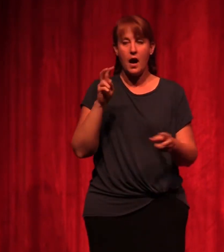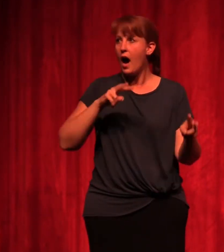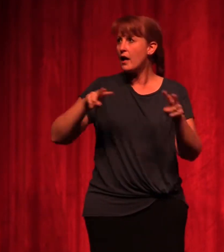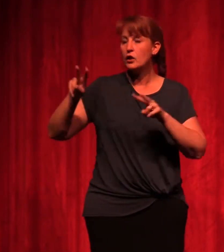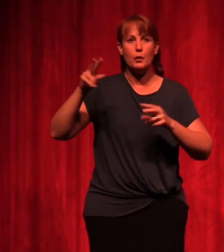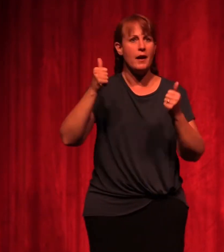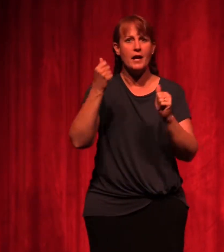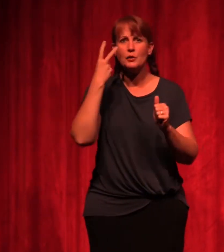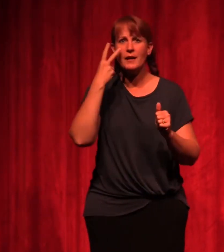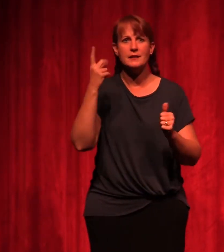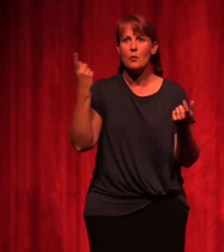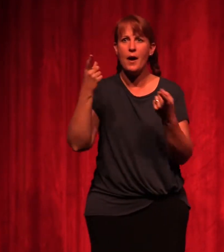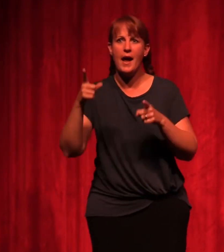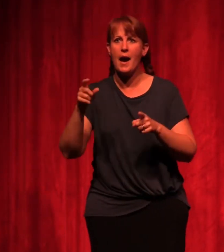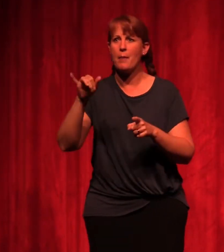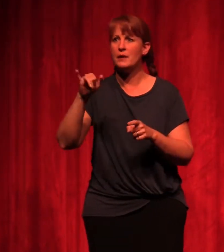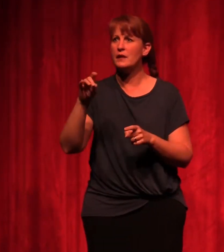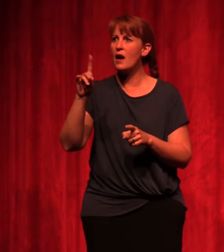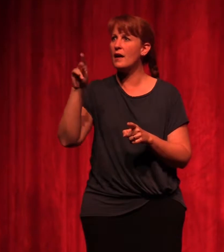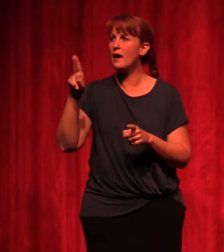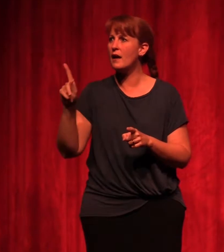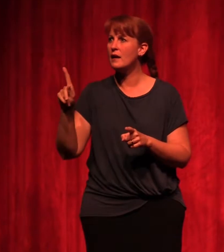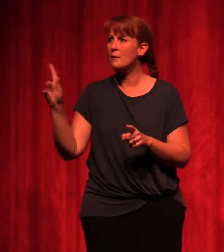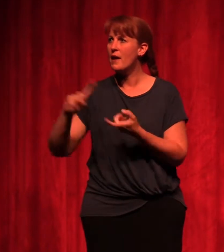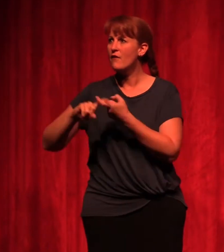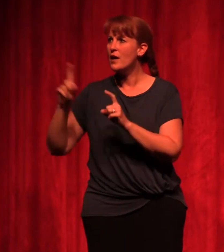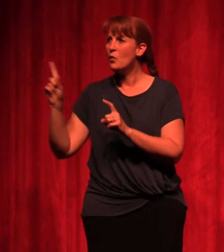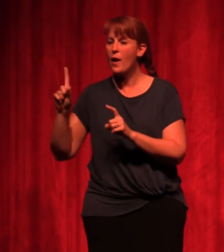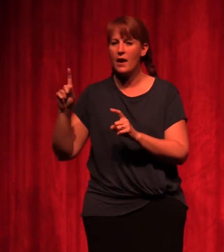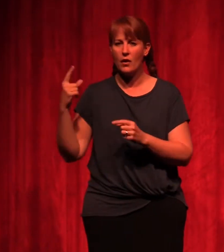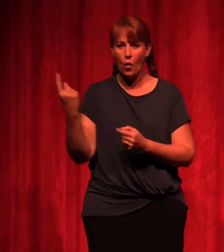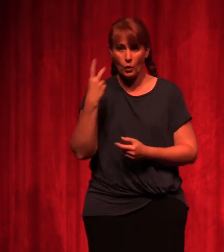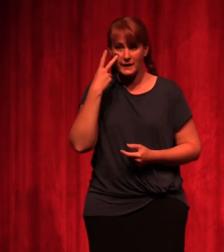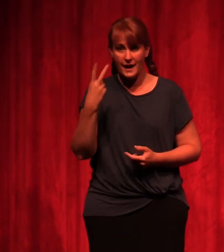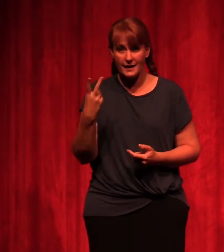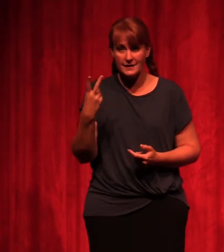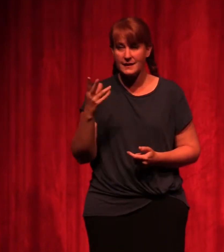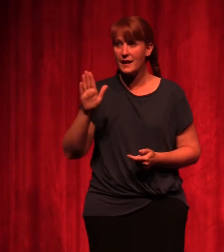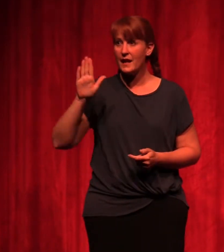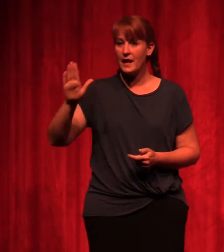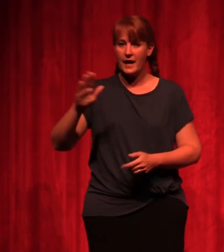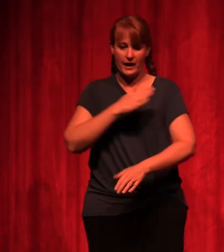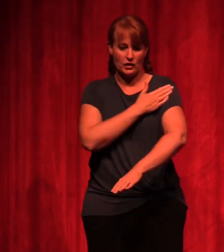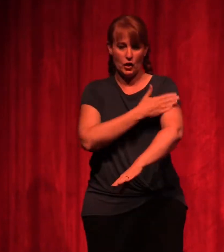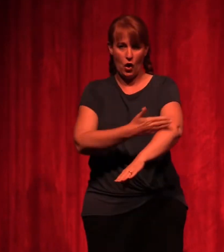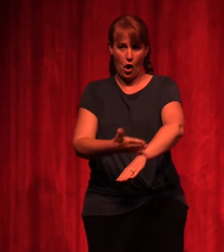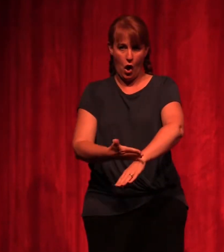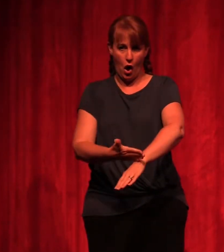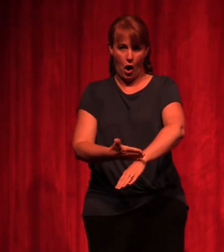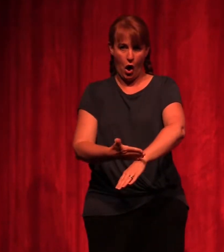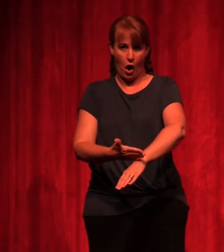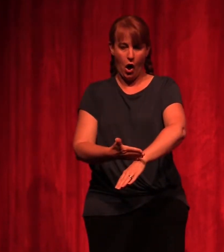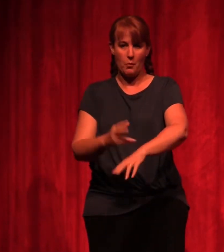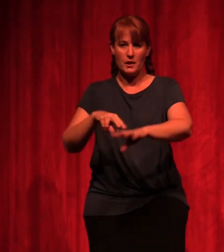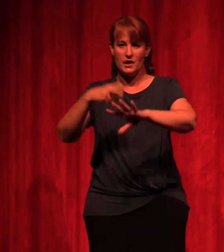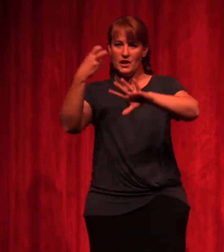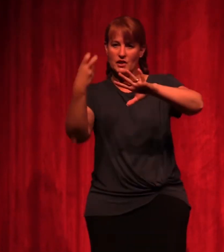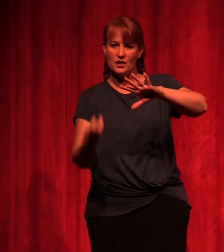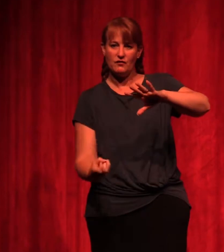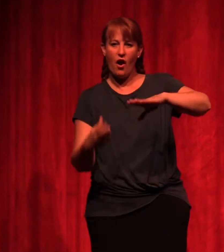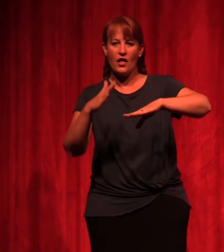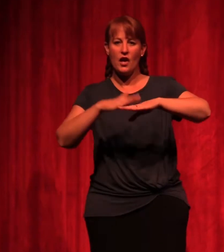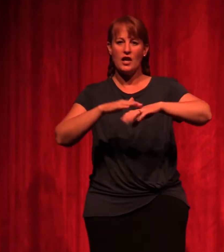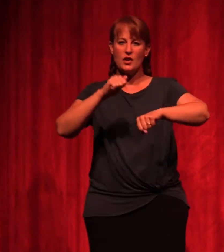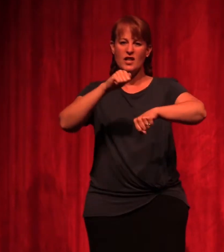around and I try to see what happened to Nyandak, and all I can see of her is her arm. She's fallen onto this